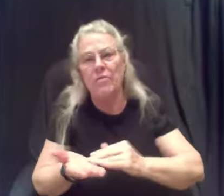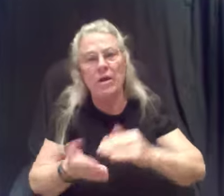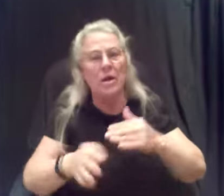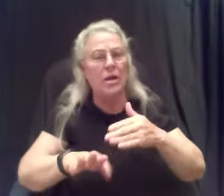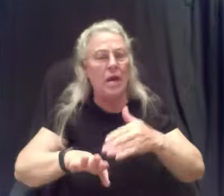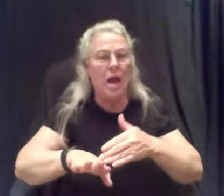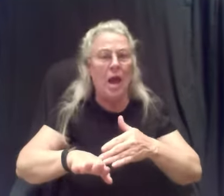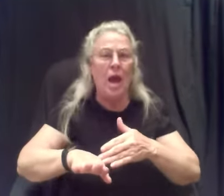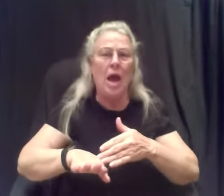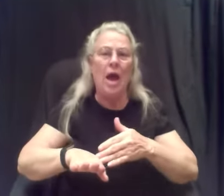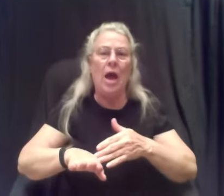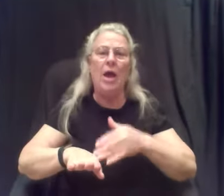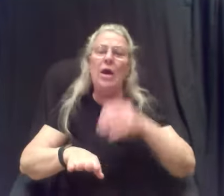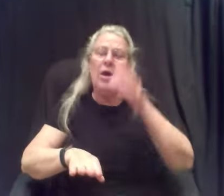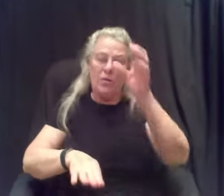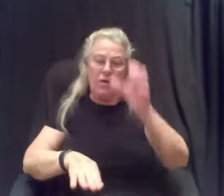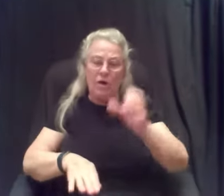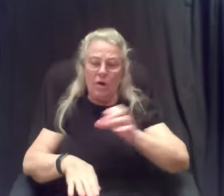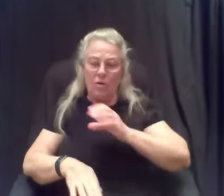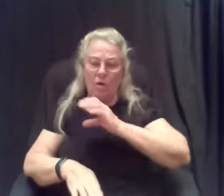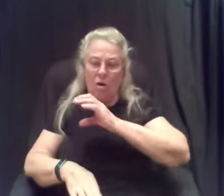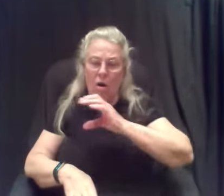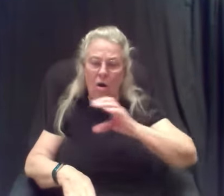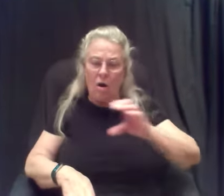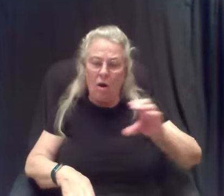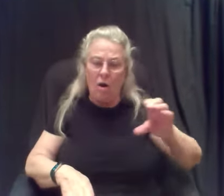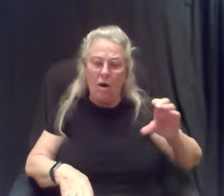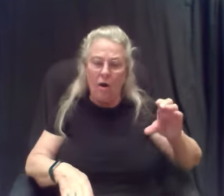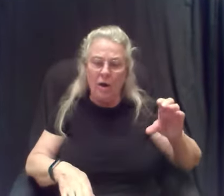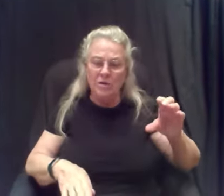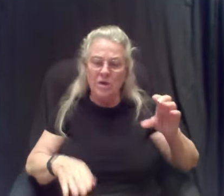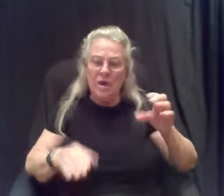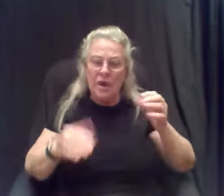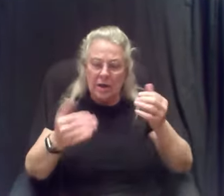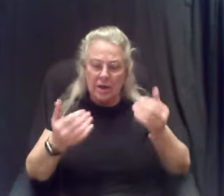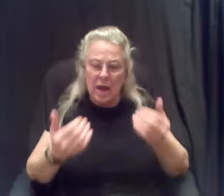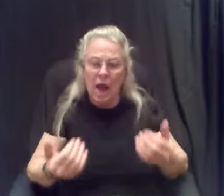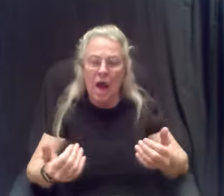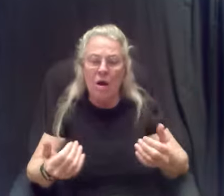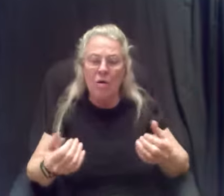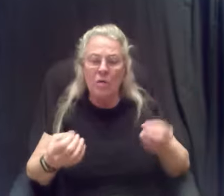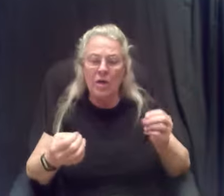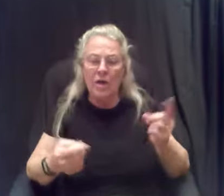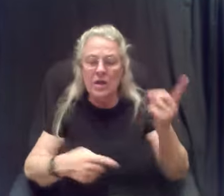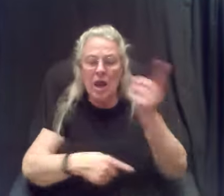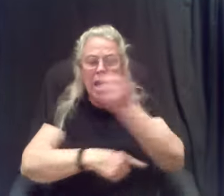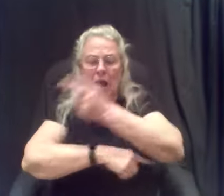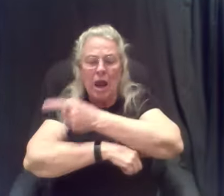at the cross. Now the daylight